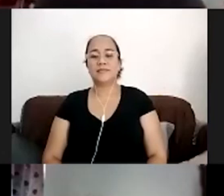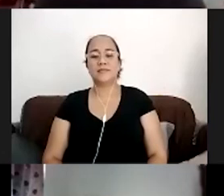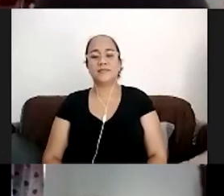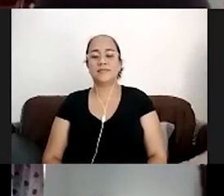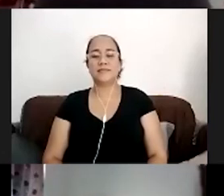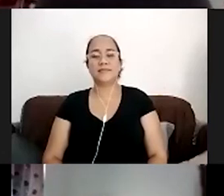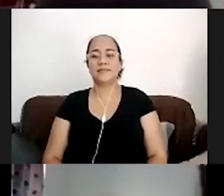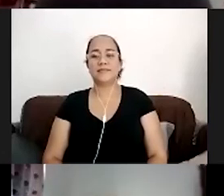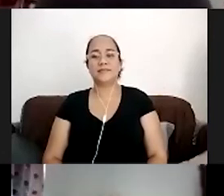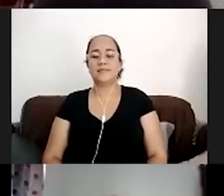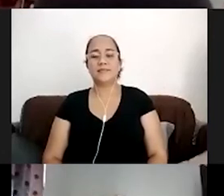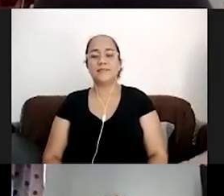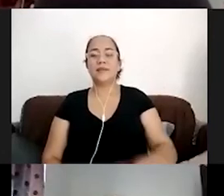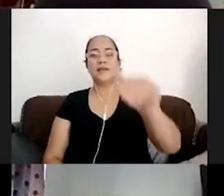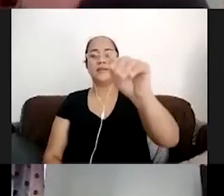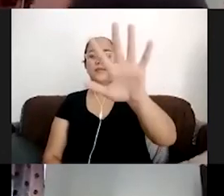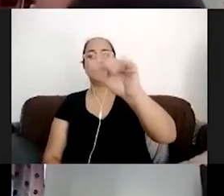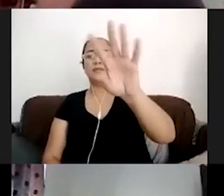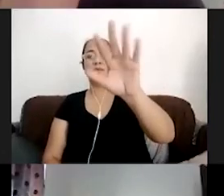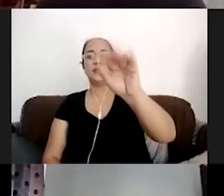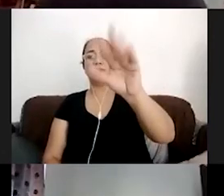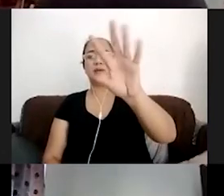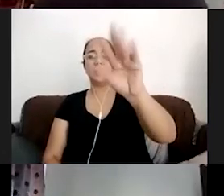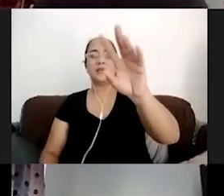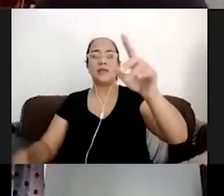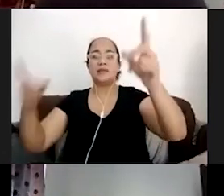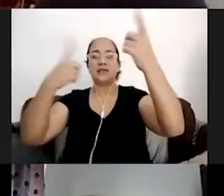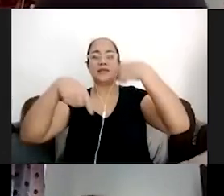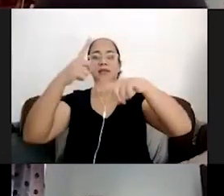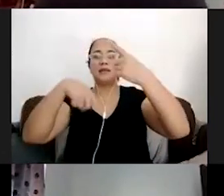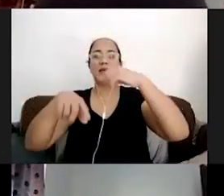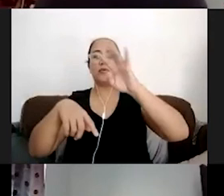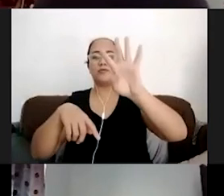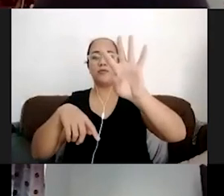Number 15, sign number 4, 20